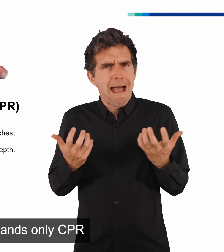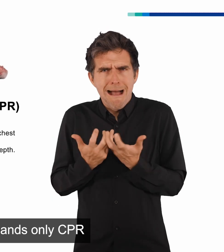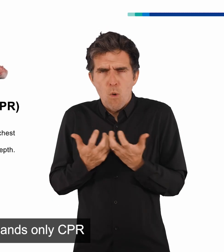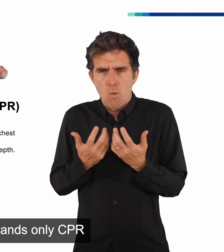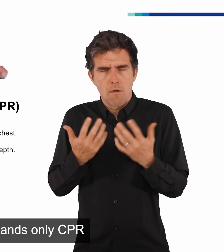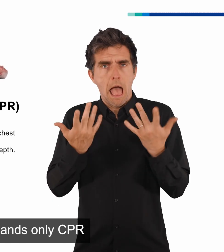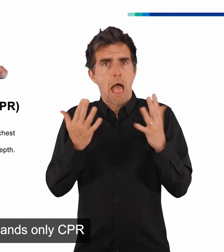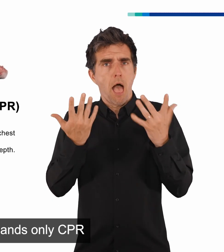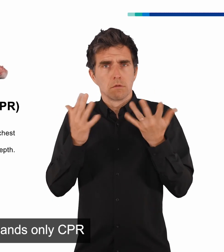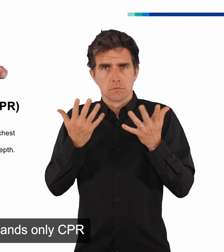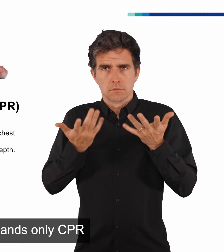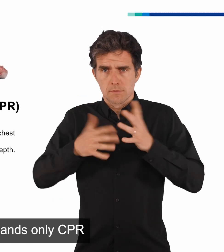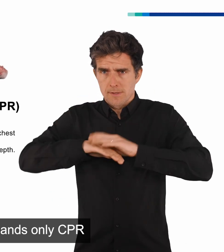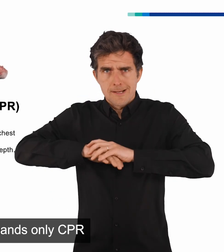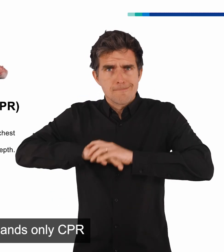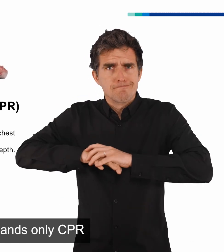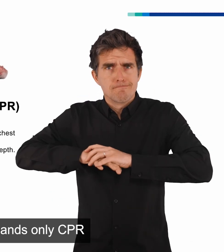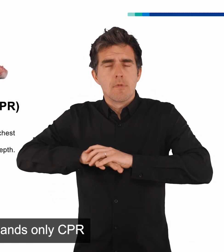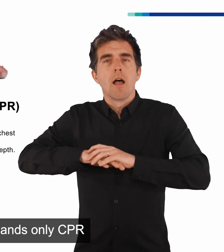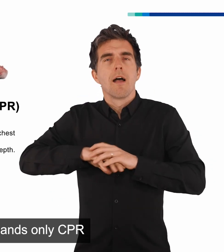How to give hands-only CPR.